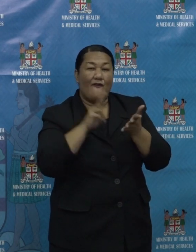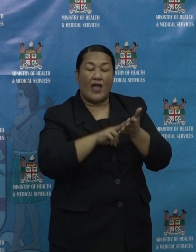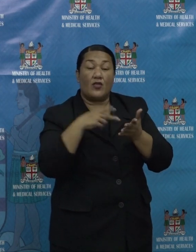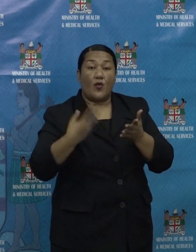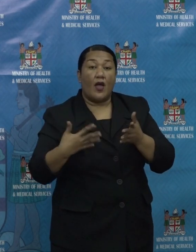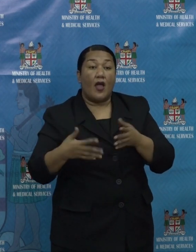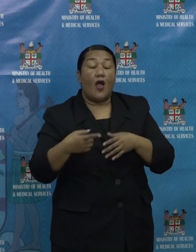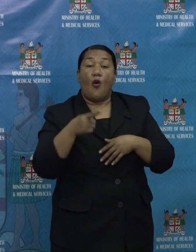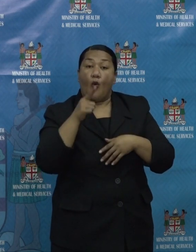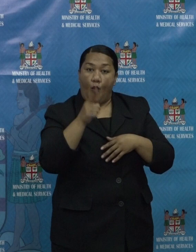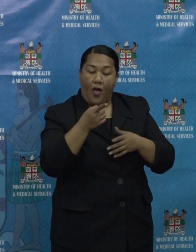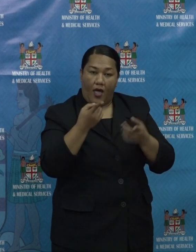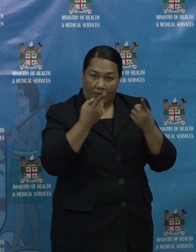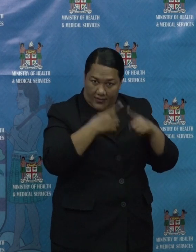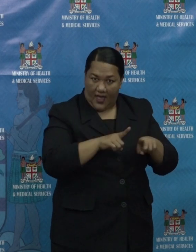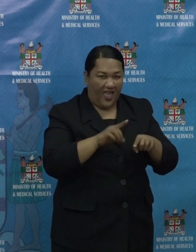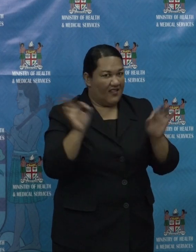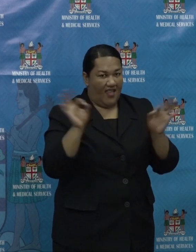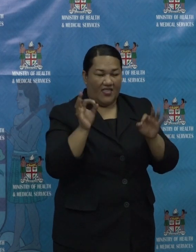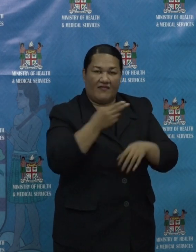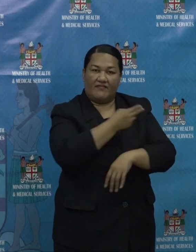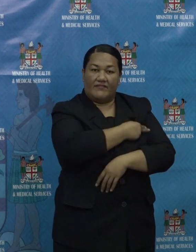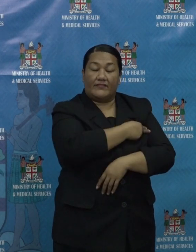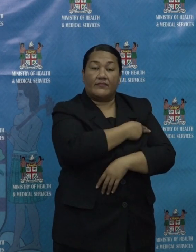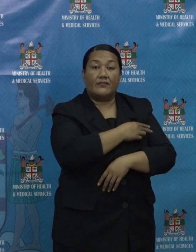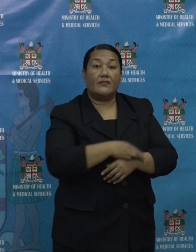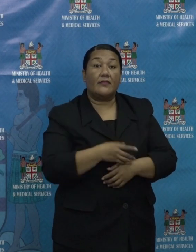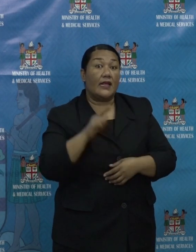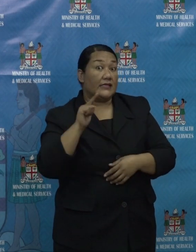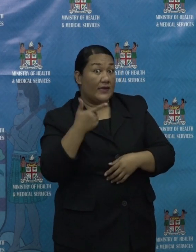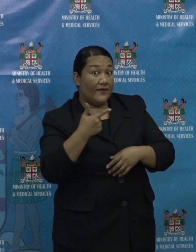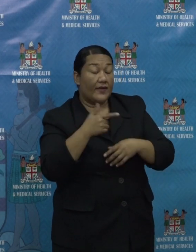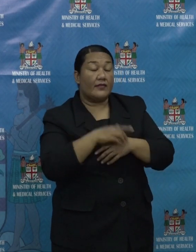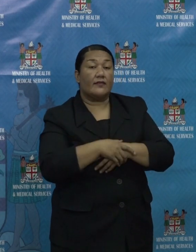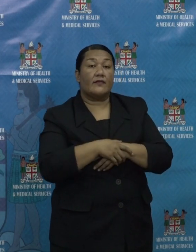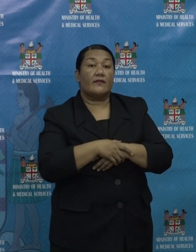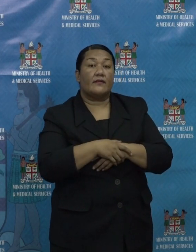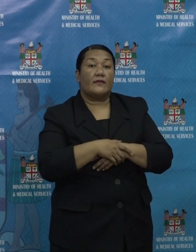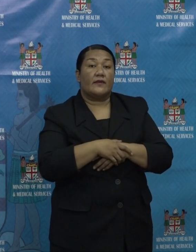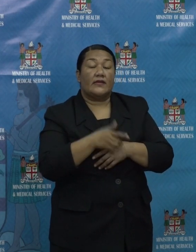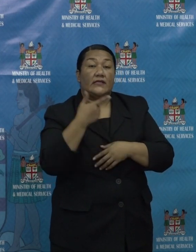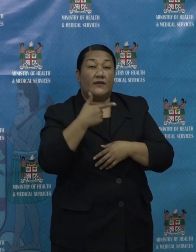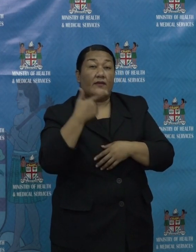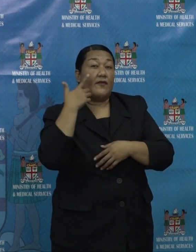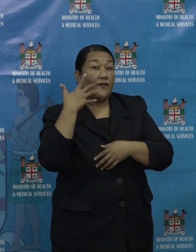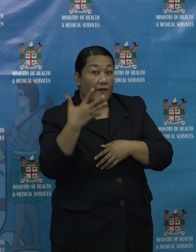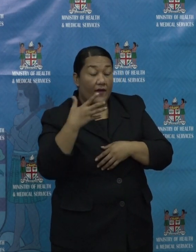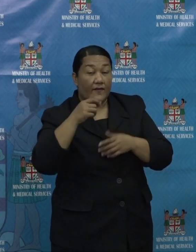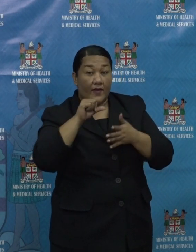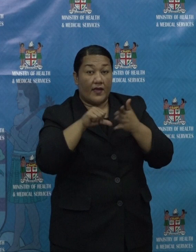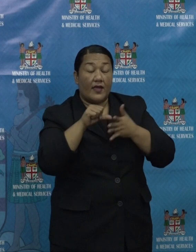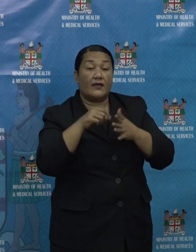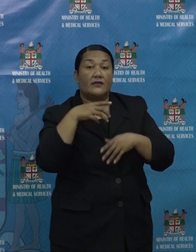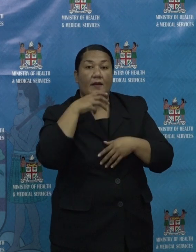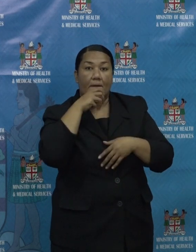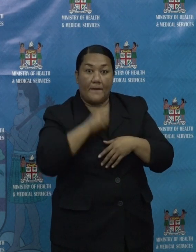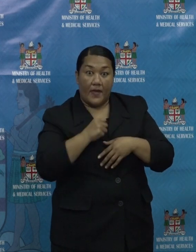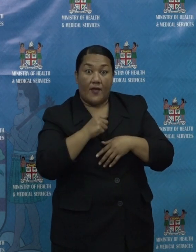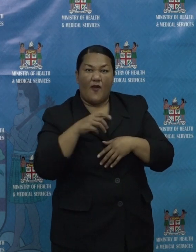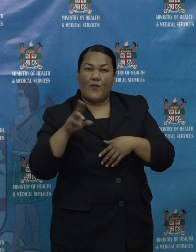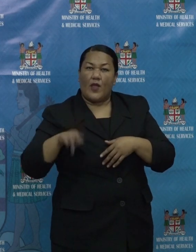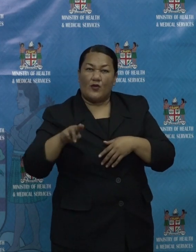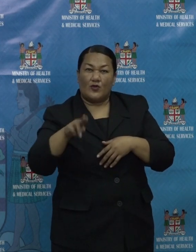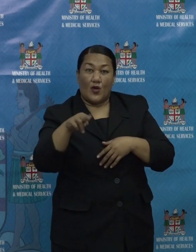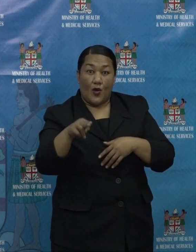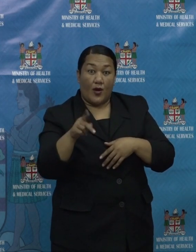was not vaccinated. The 7th COVID-19 death to report is a 75-year-old man from Nosori. He presented